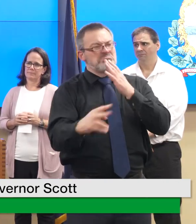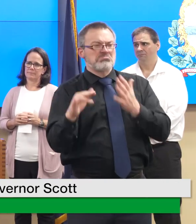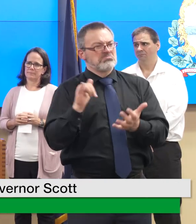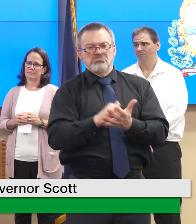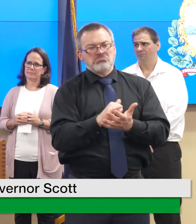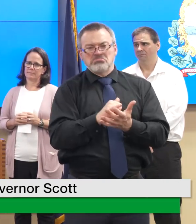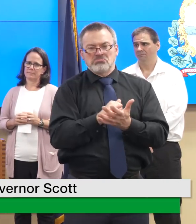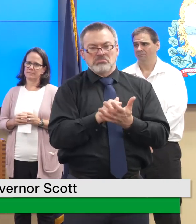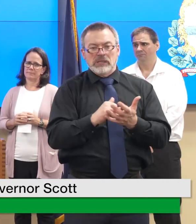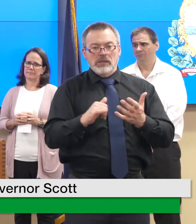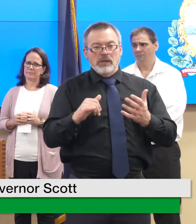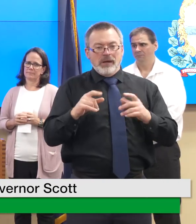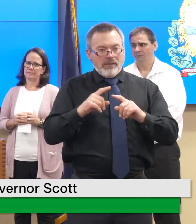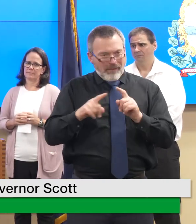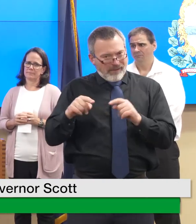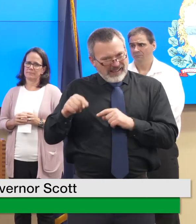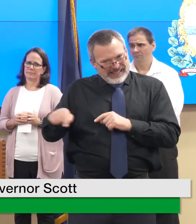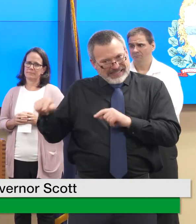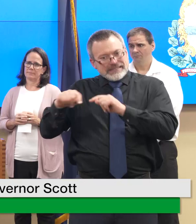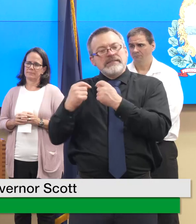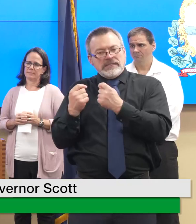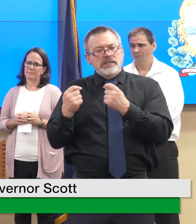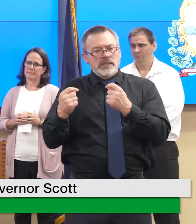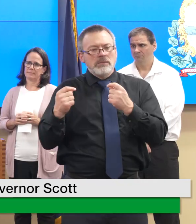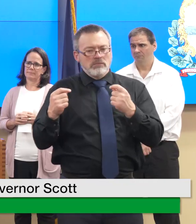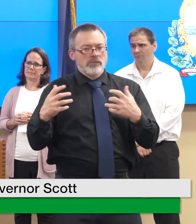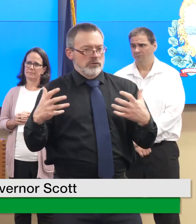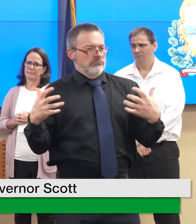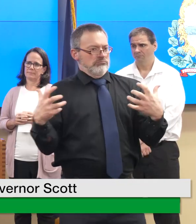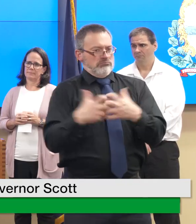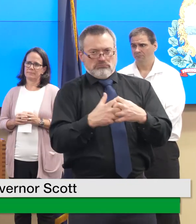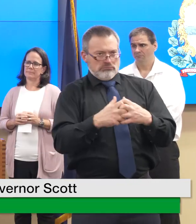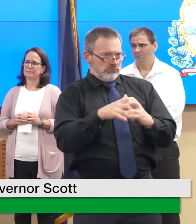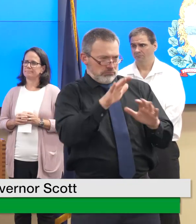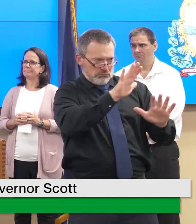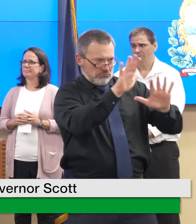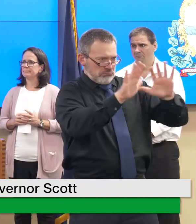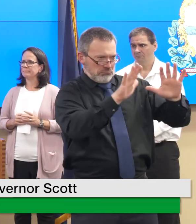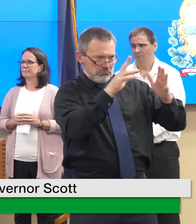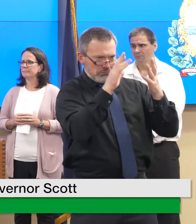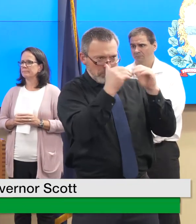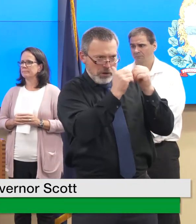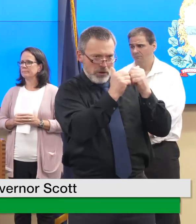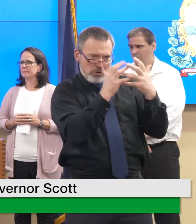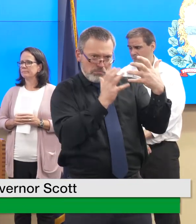deployment are scalable and we keep them in a state of high readiness.